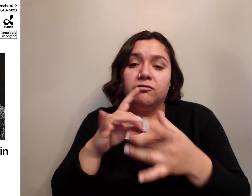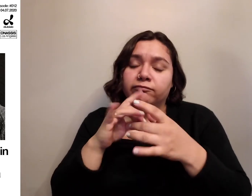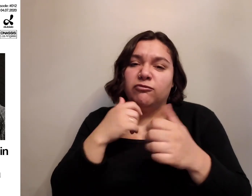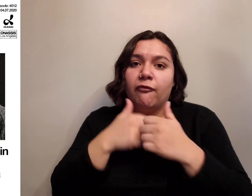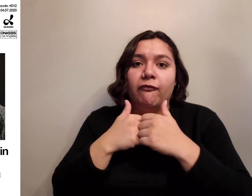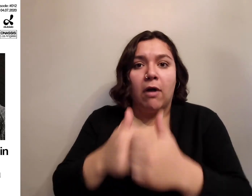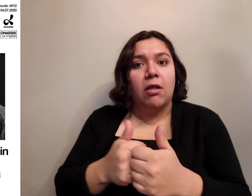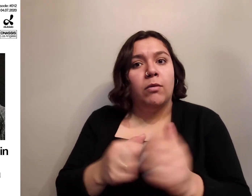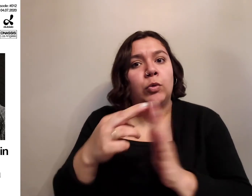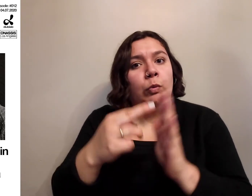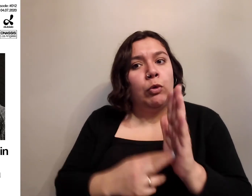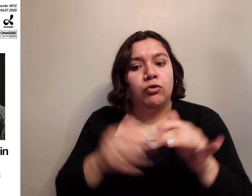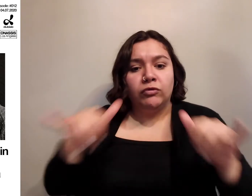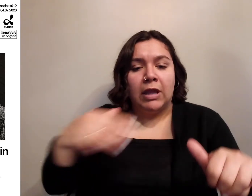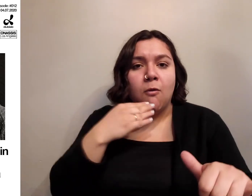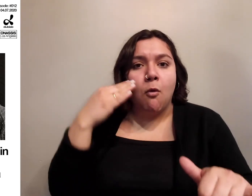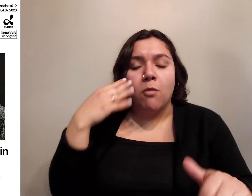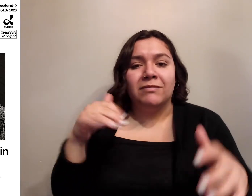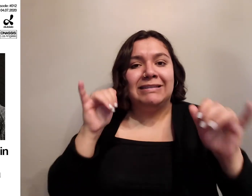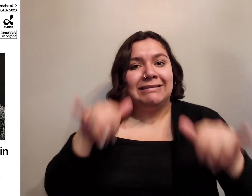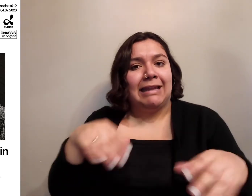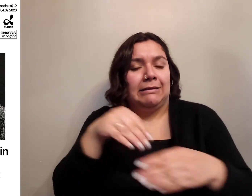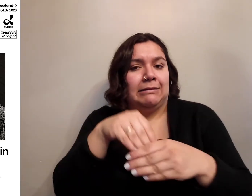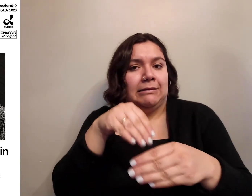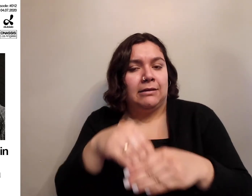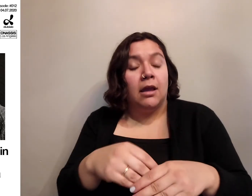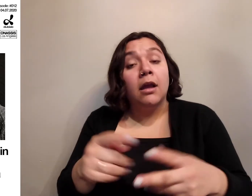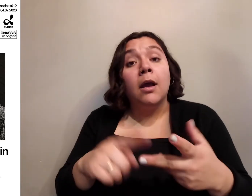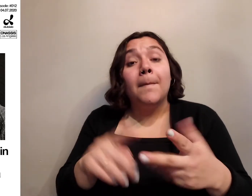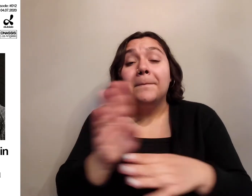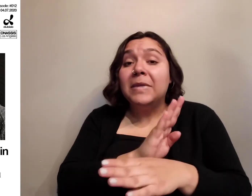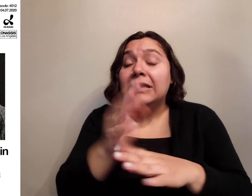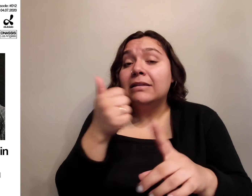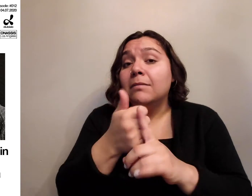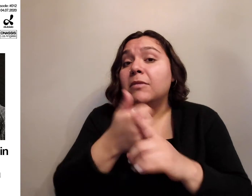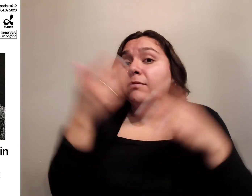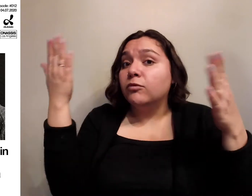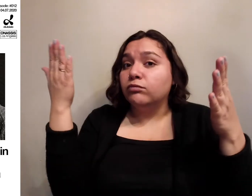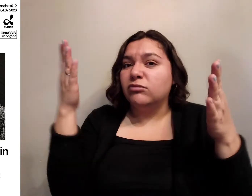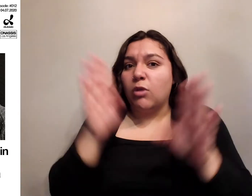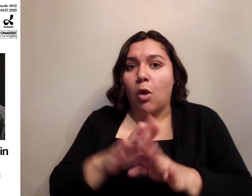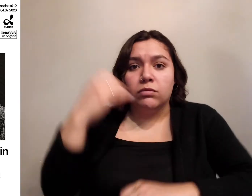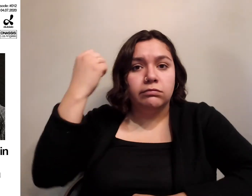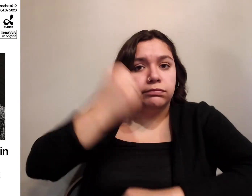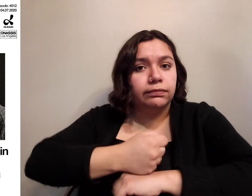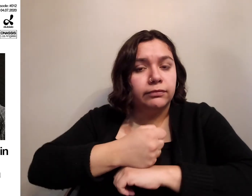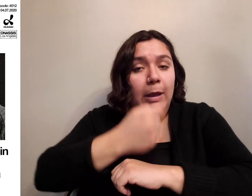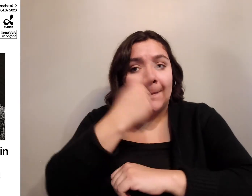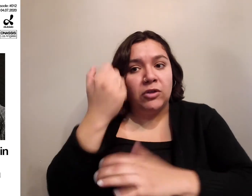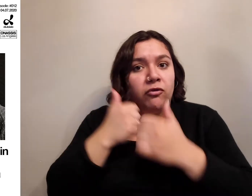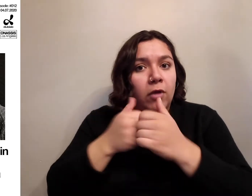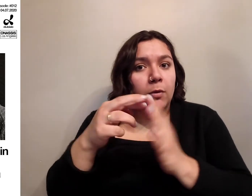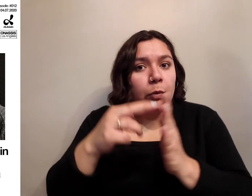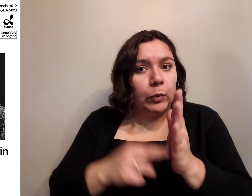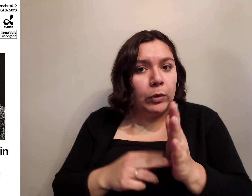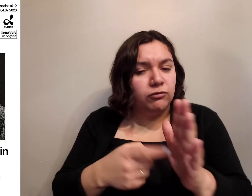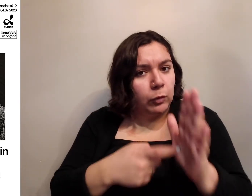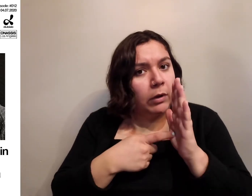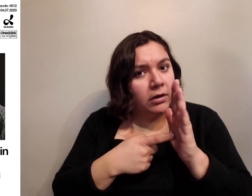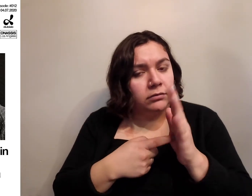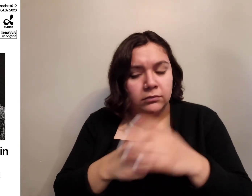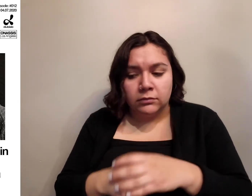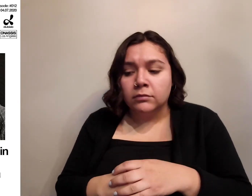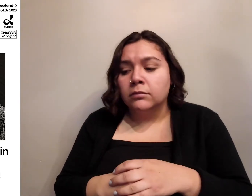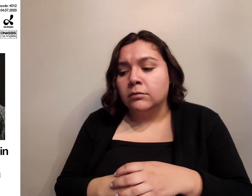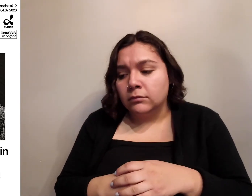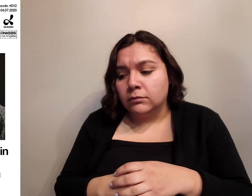stay inside, to stay home, businesses that have been closed by mandate,